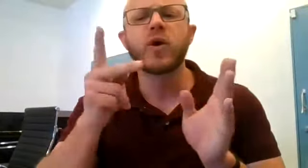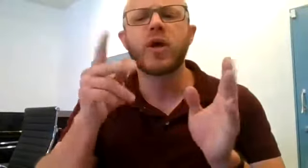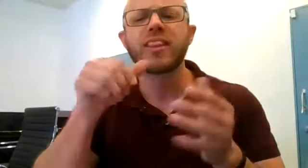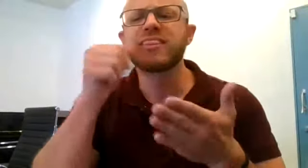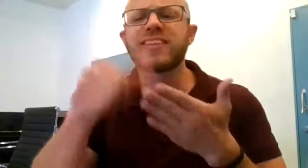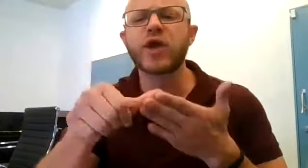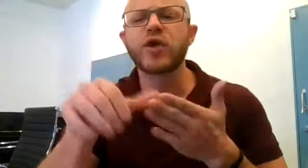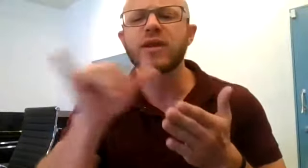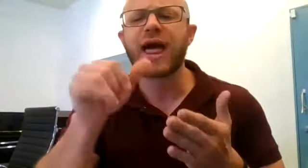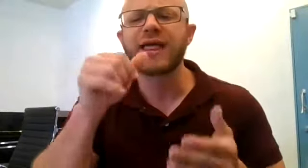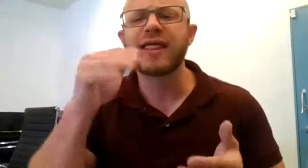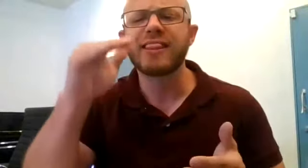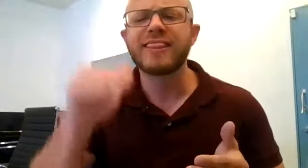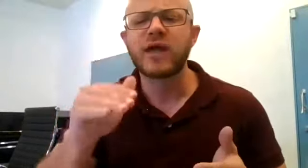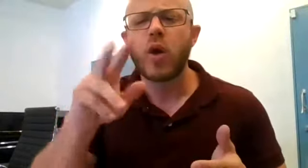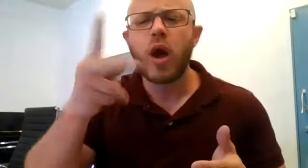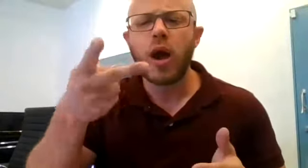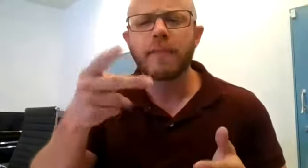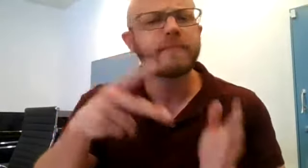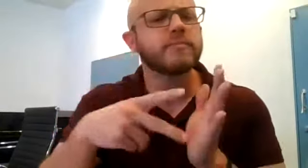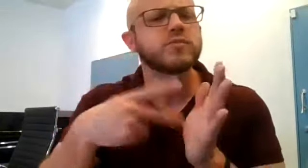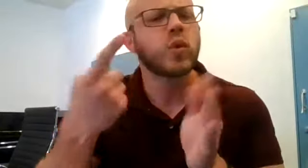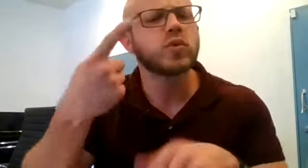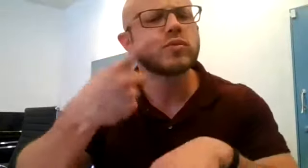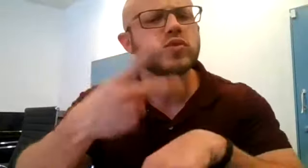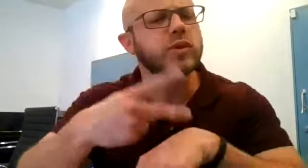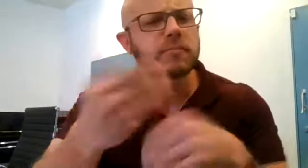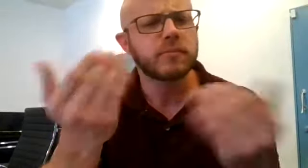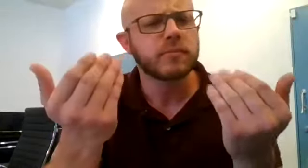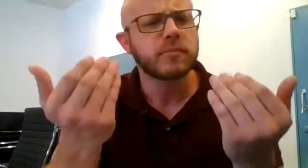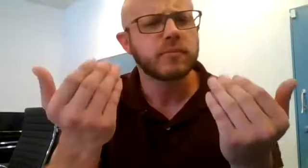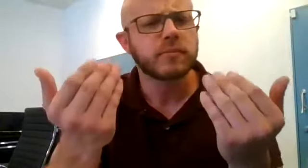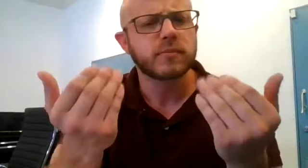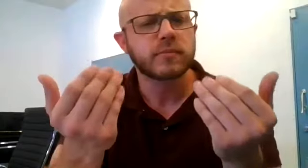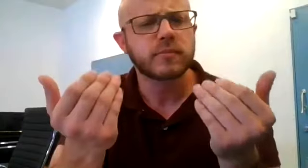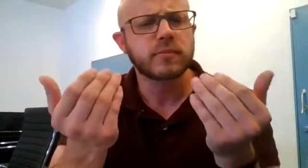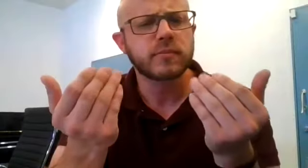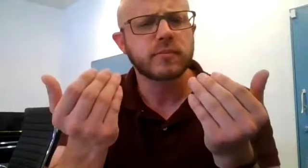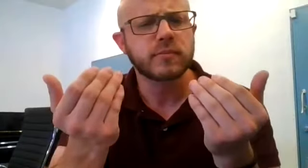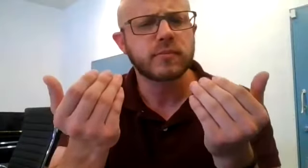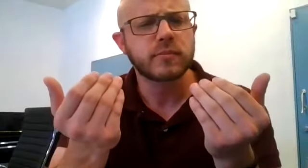So double letter, like little, what do you mean? 2 times, what do you mean?